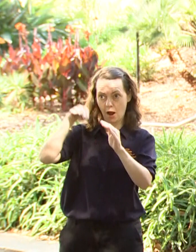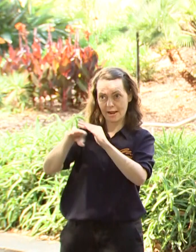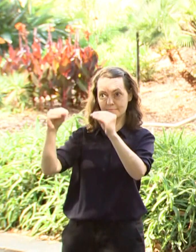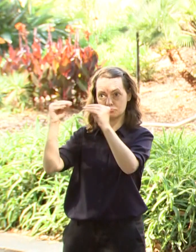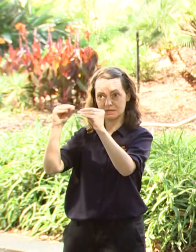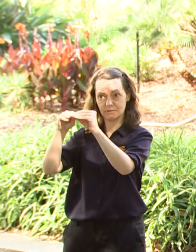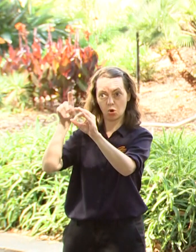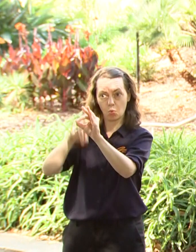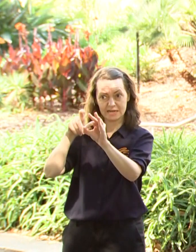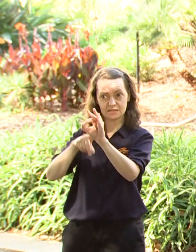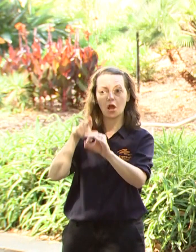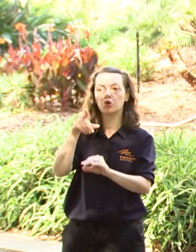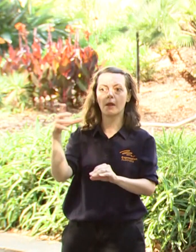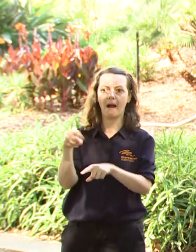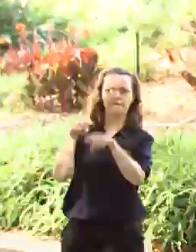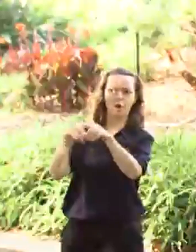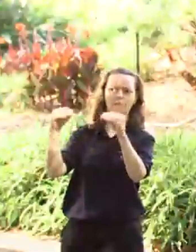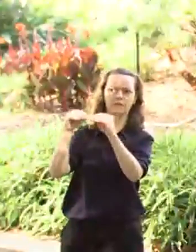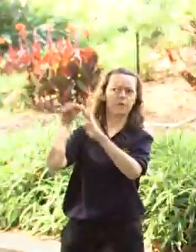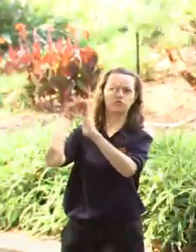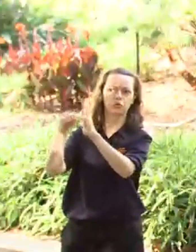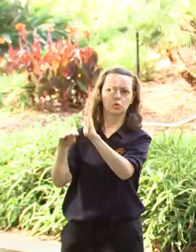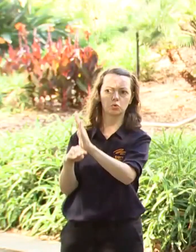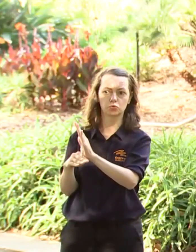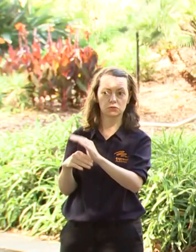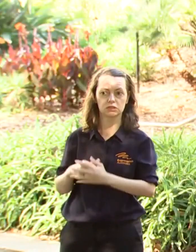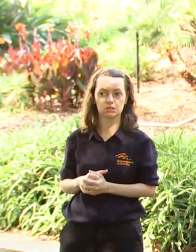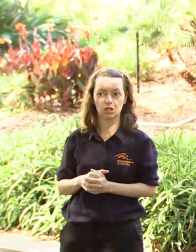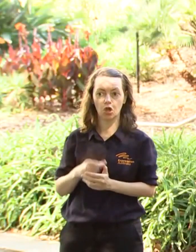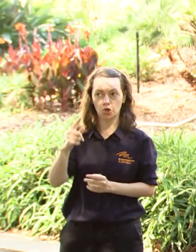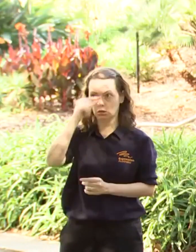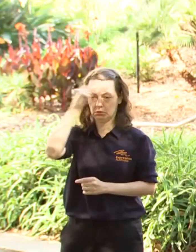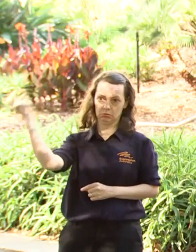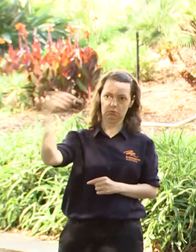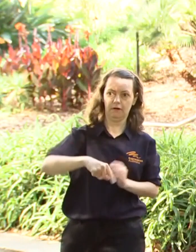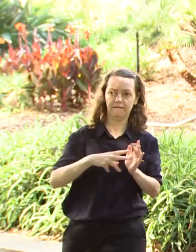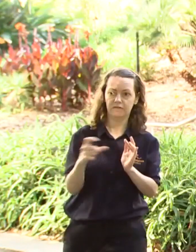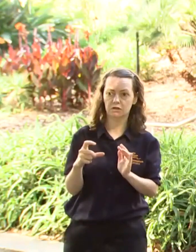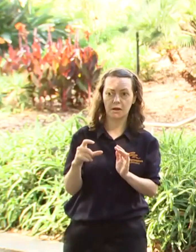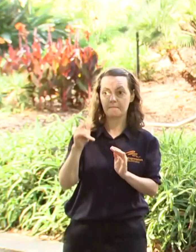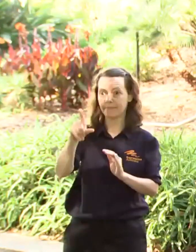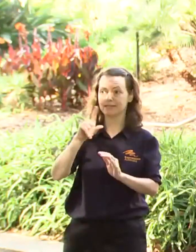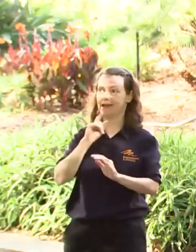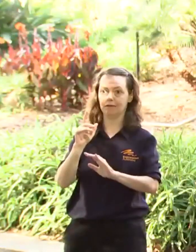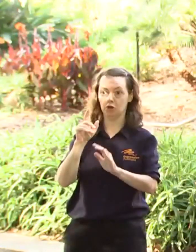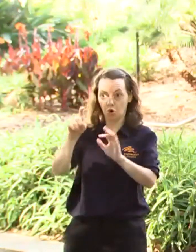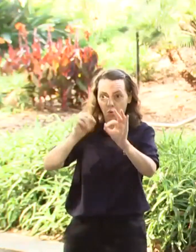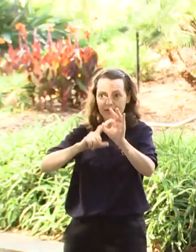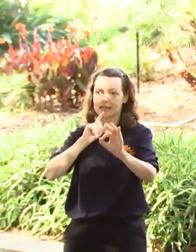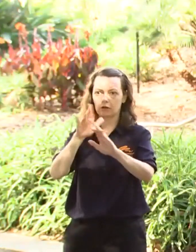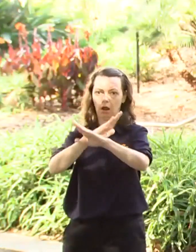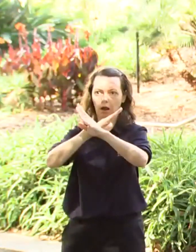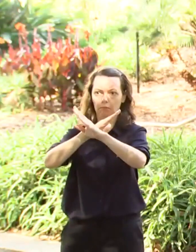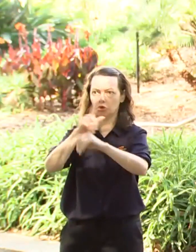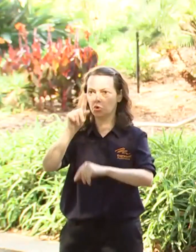apply to you. So this issue about bolting home, that may not be one of the 4 reasons that you're allowed to leave wherever you are staying. So